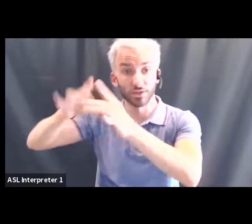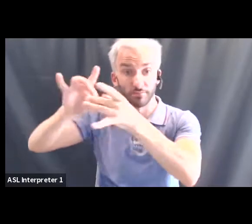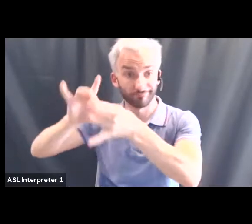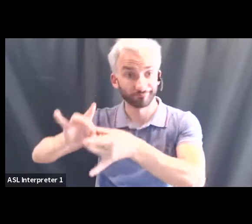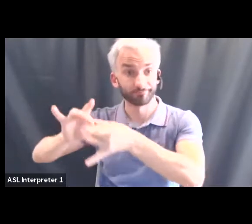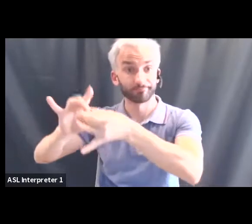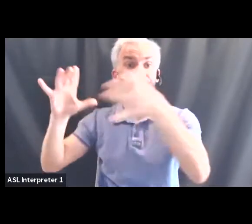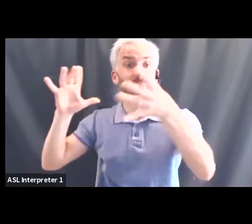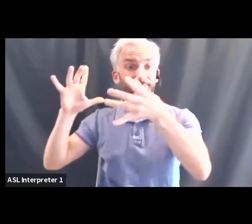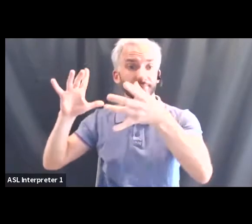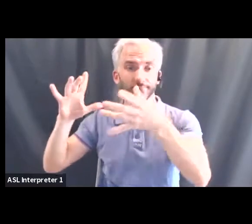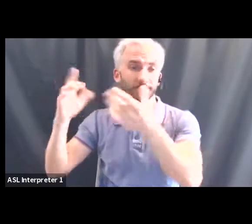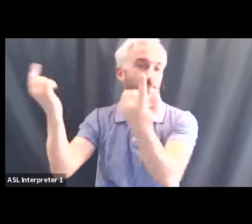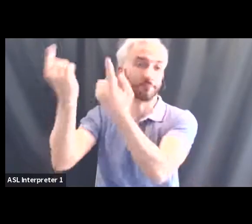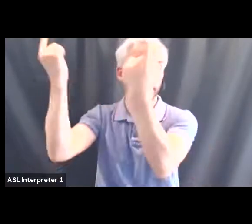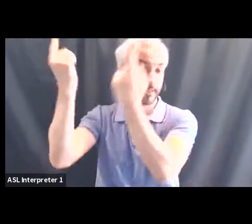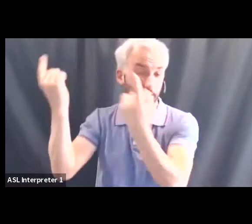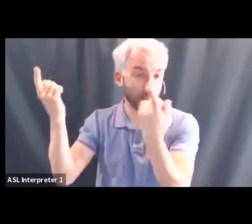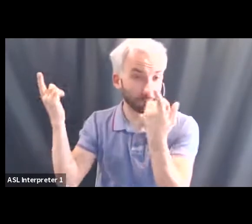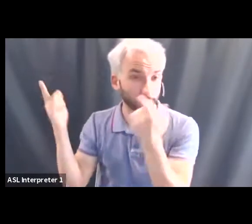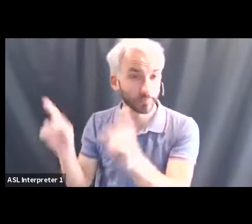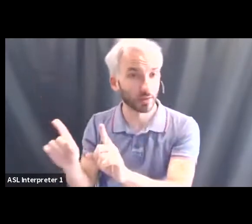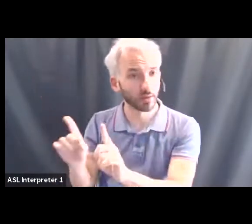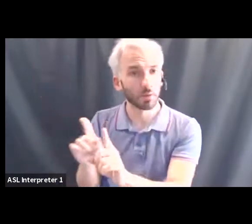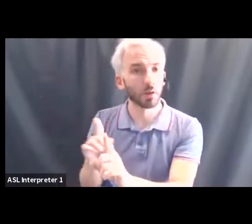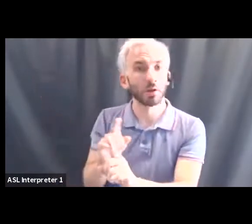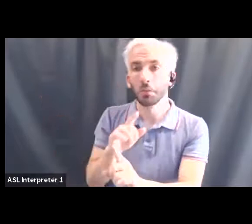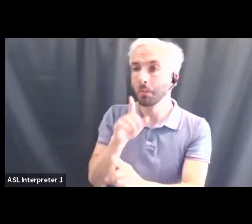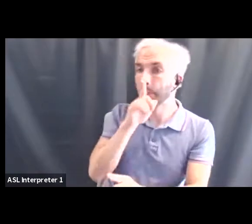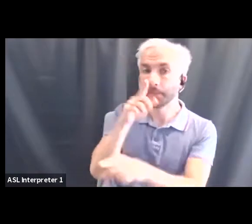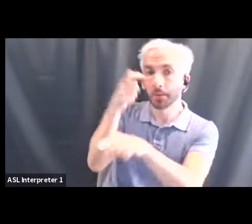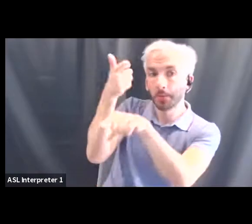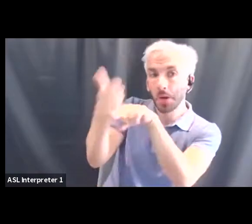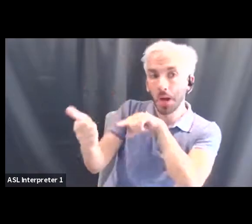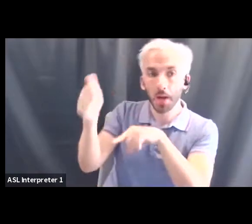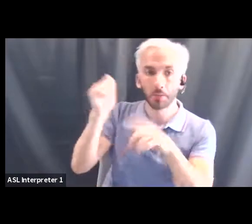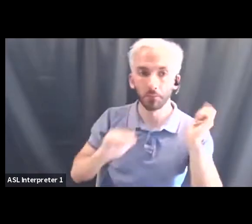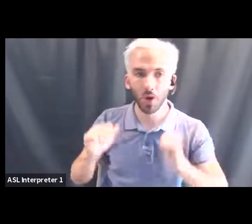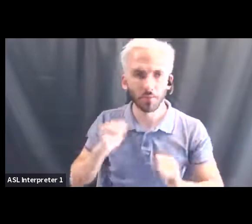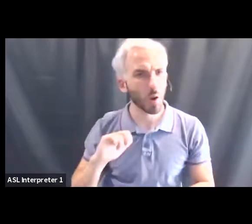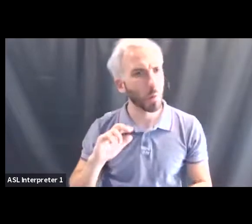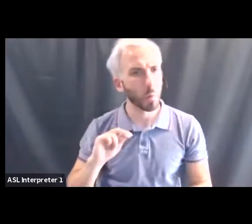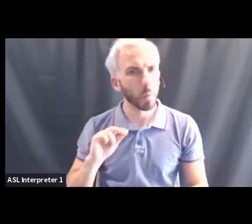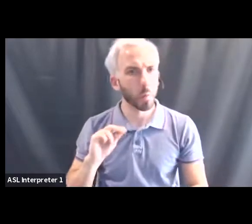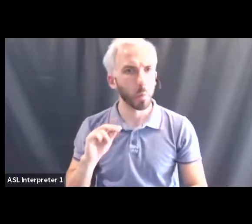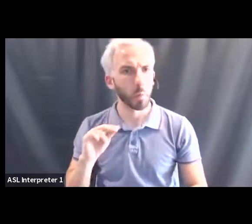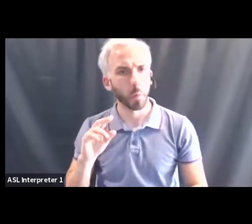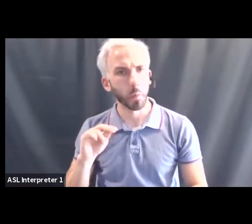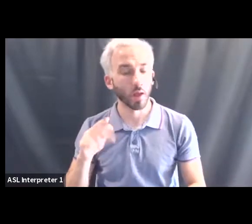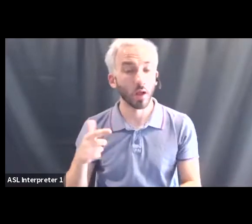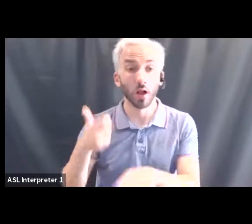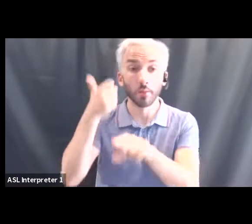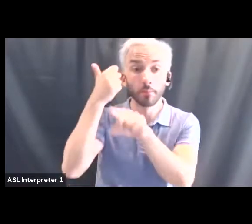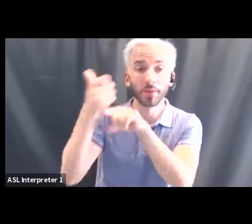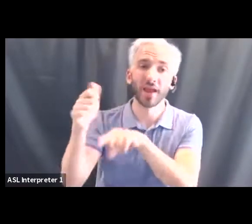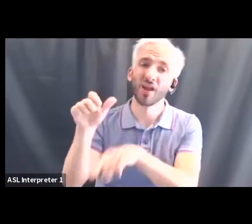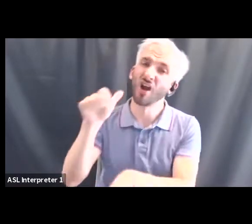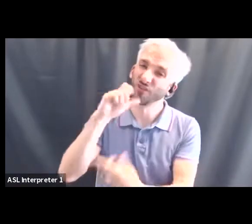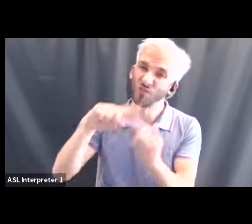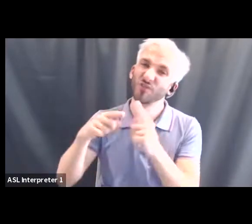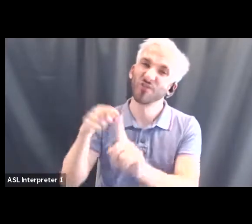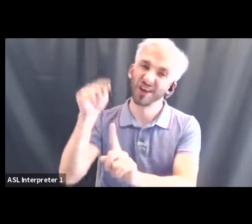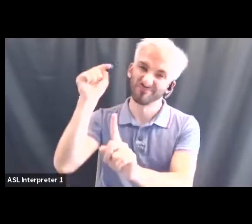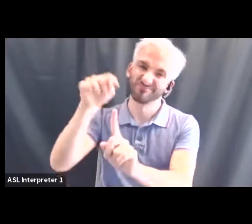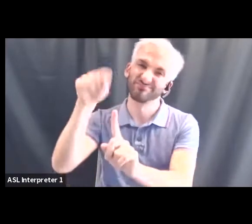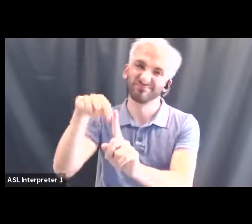falls apart in some way or another, it's never blamed on the drama of the boys. Nope, it's blamed on the girlfriend, the woman